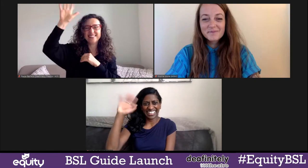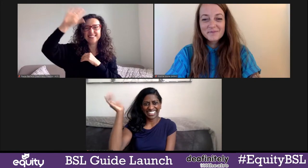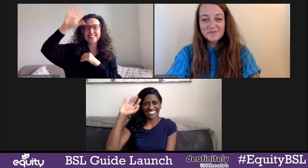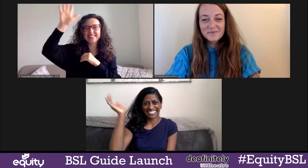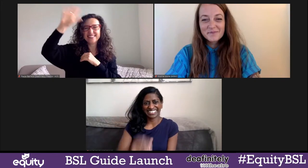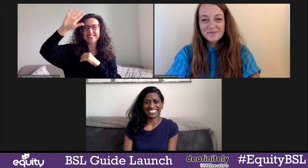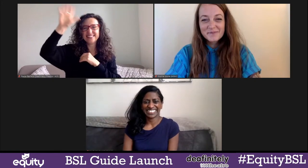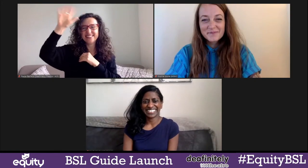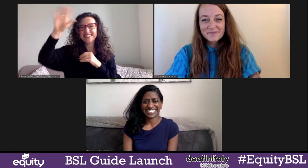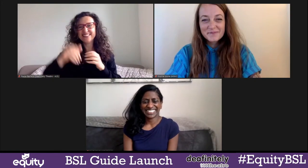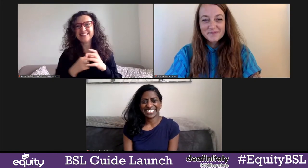Hello. Hello. Hello, Nadia.